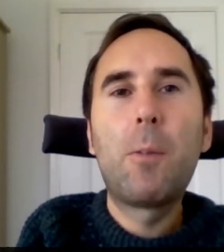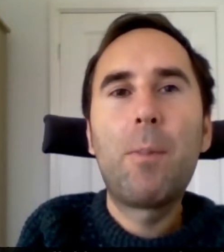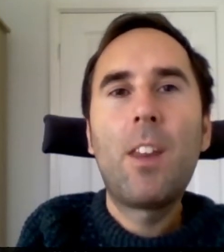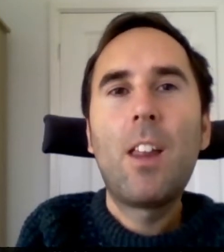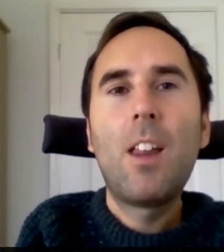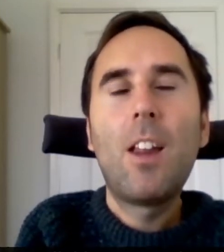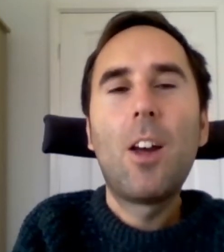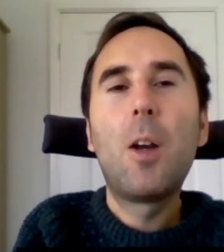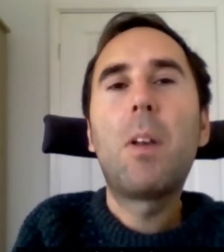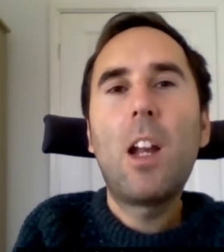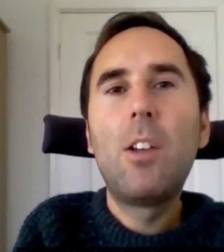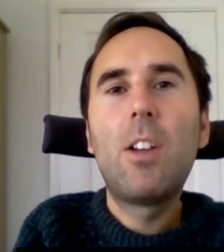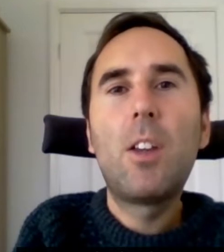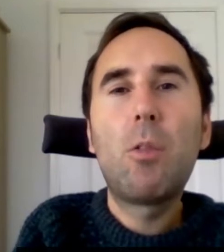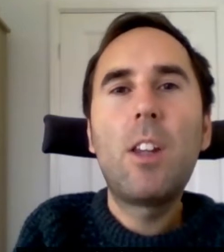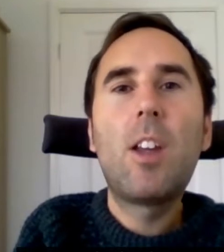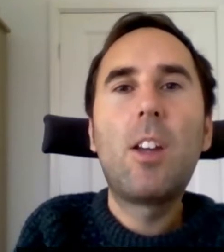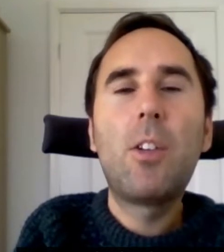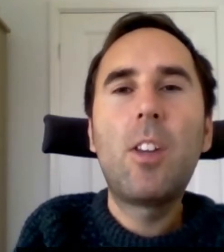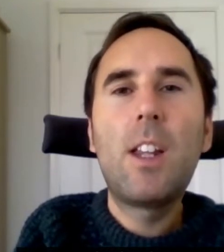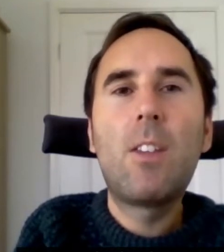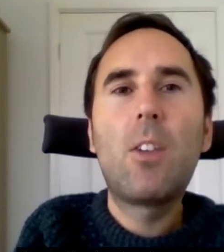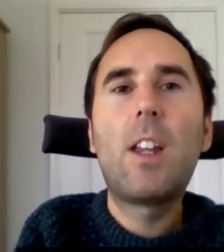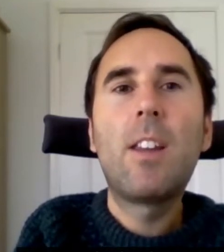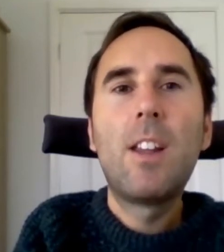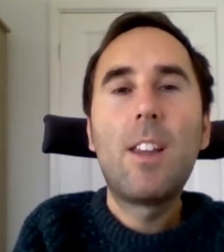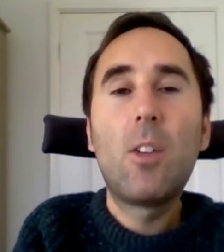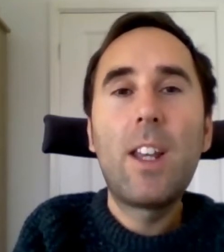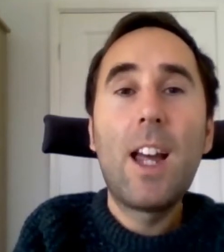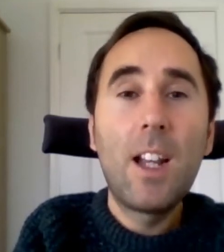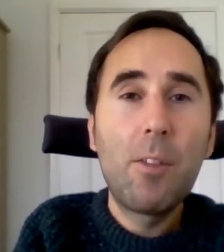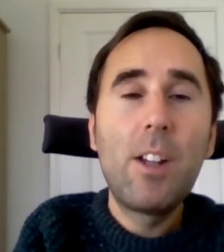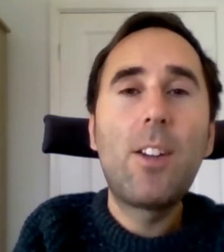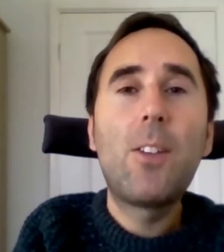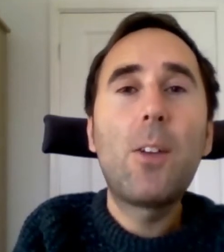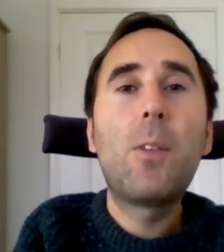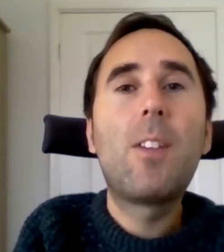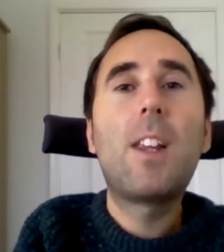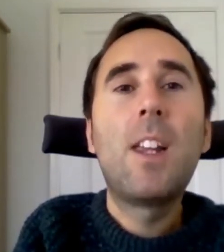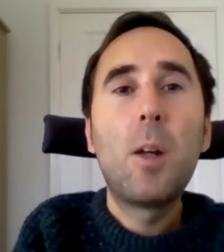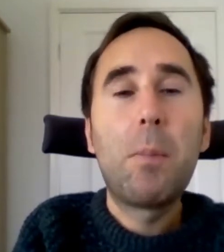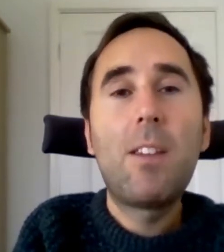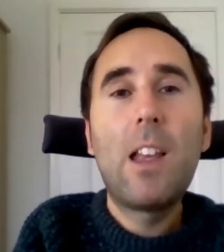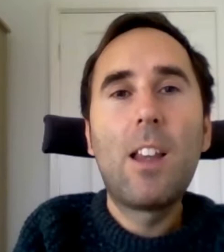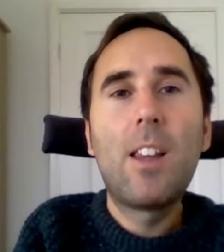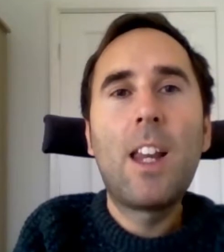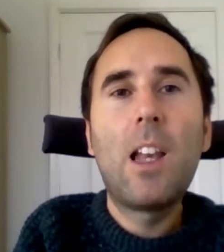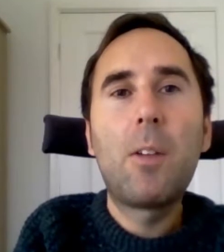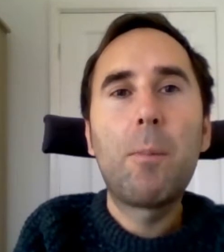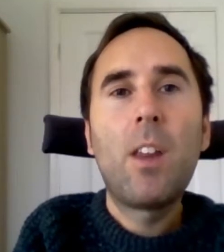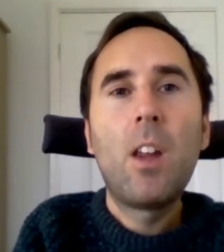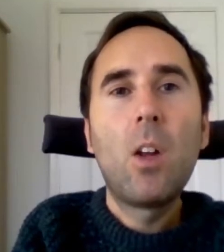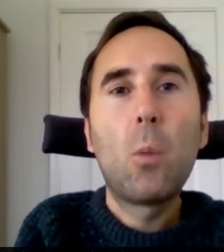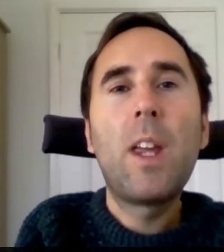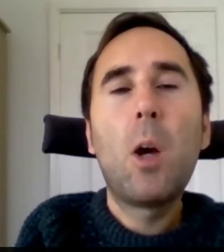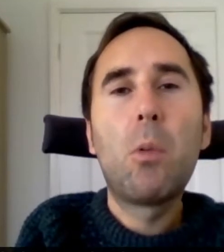channel. Open Inclusion is a research, user insight, design and innovation consultancy based in London, England.